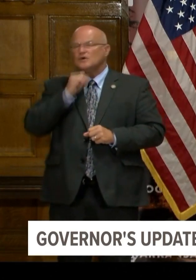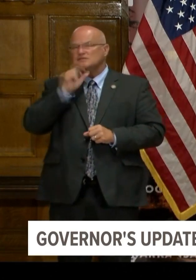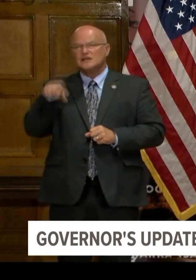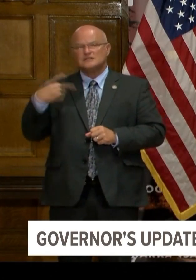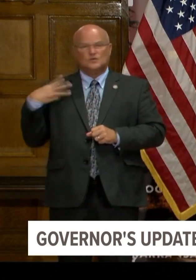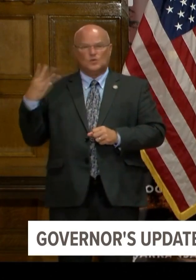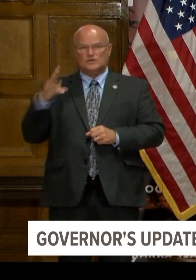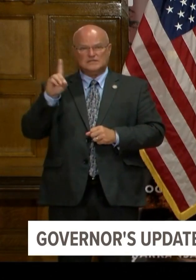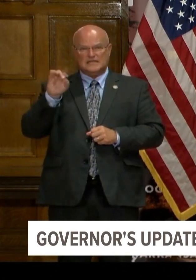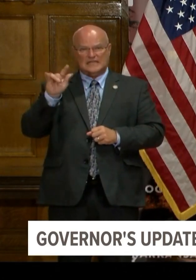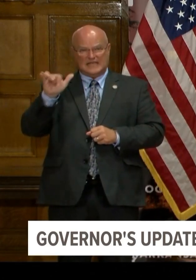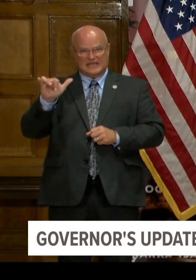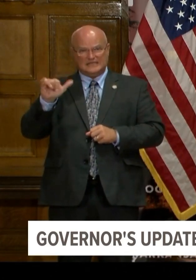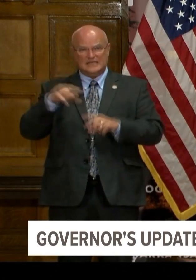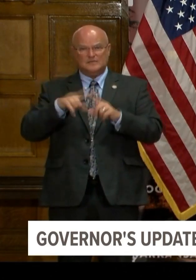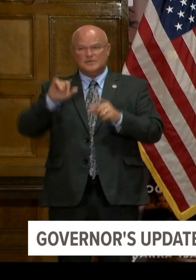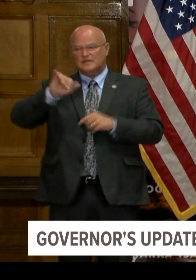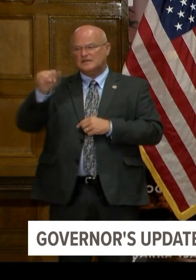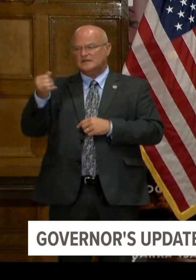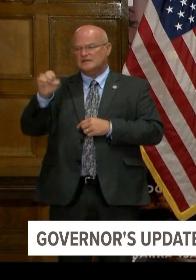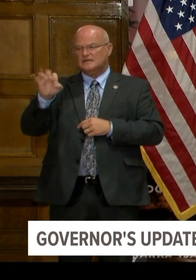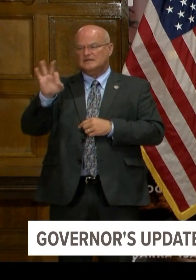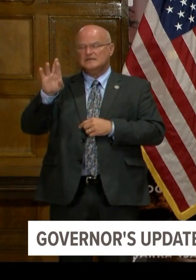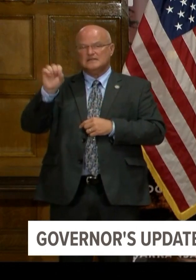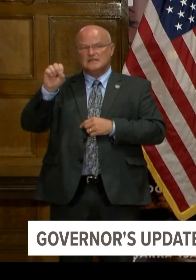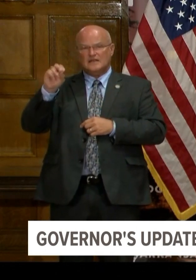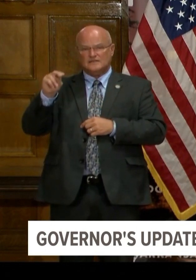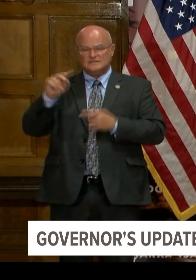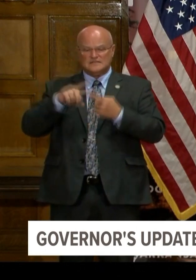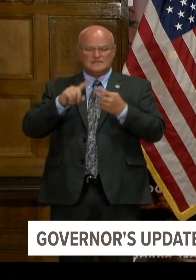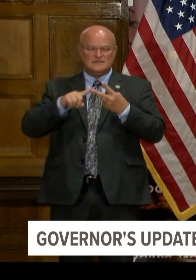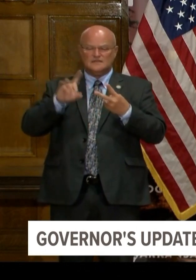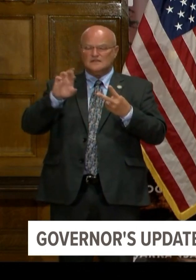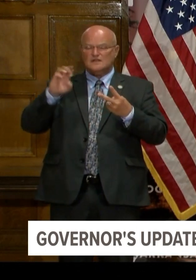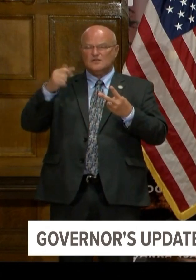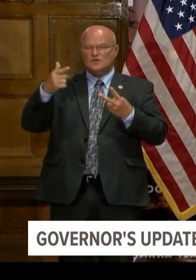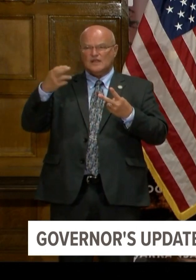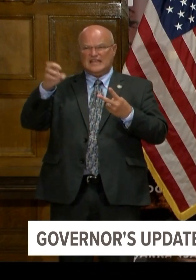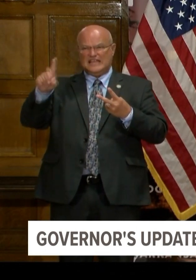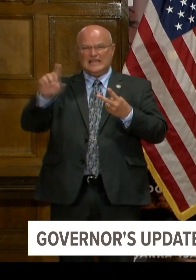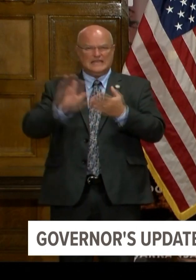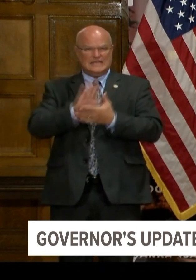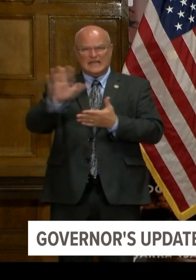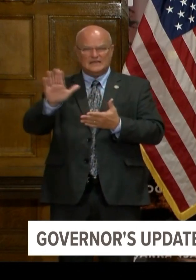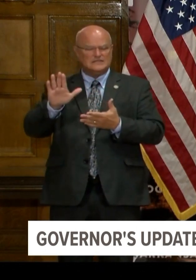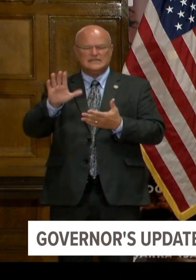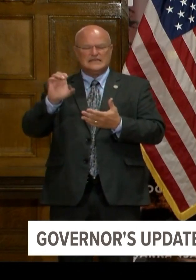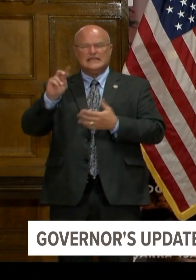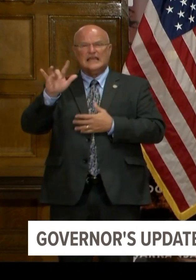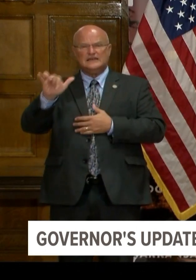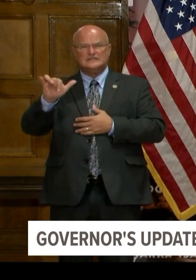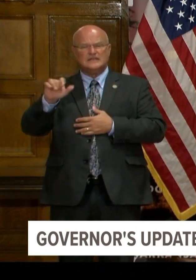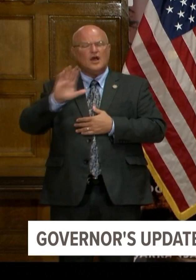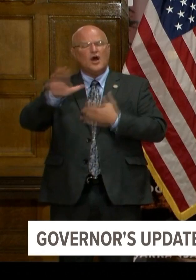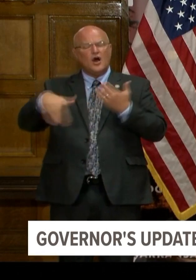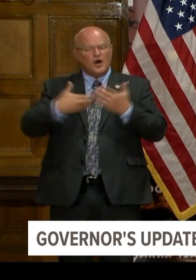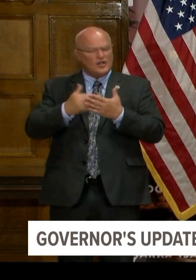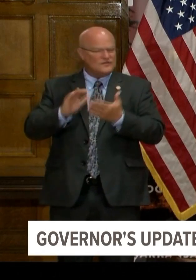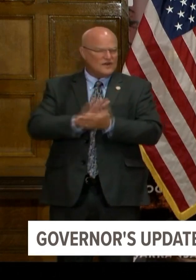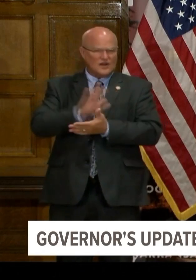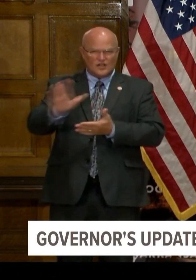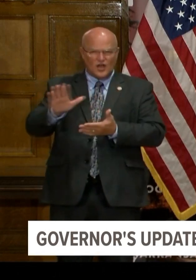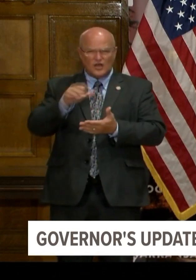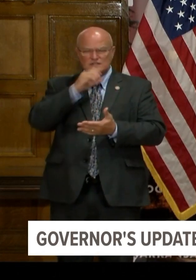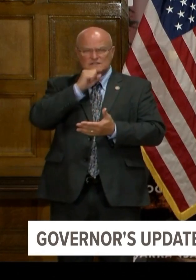just Washington County, there's Jefferson County, there's Craighead County. We need all of our college-age kids to take